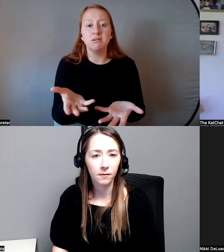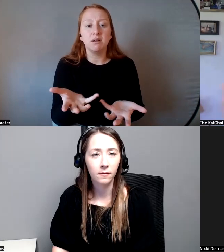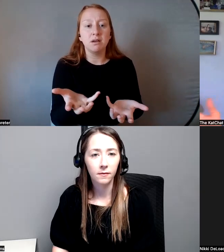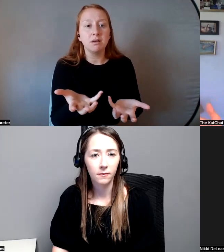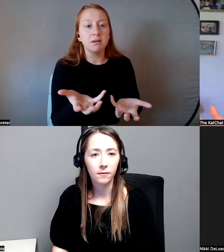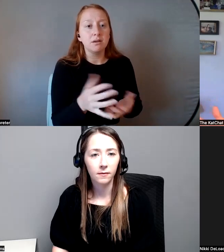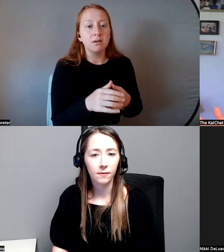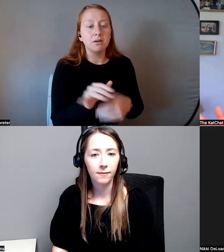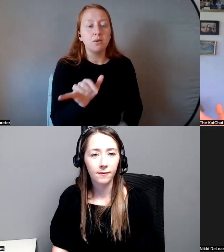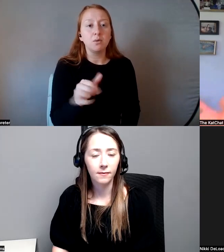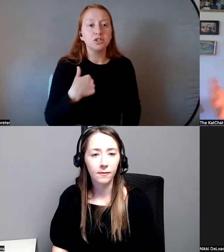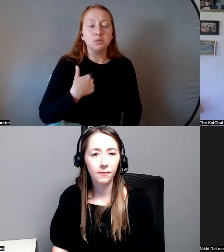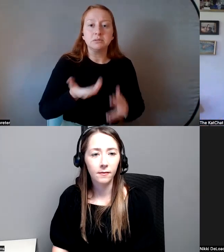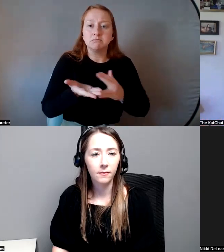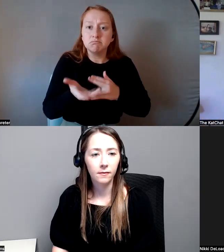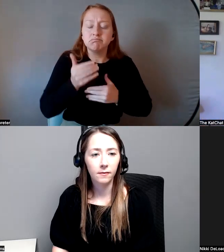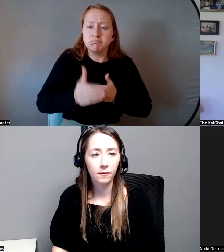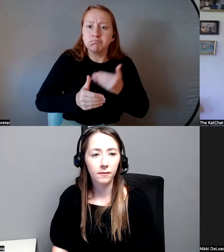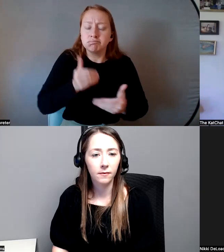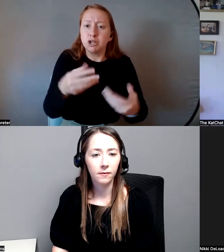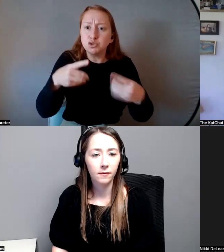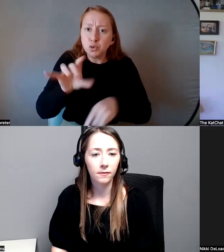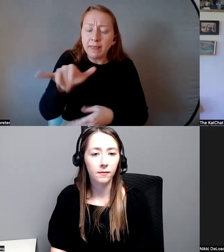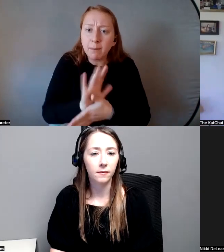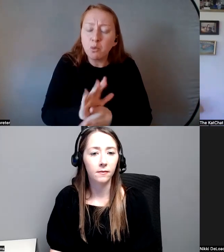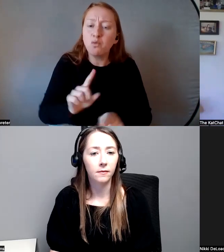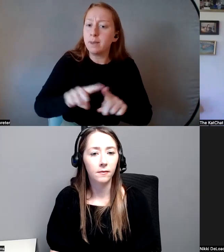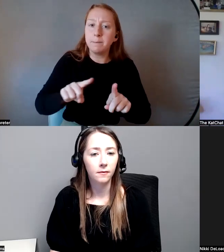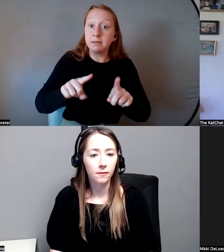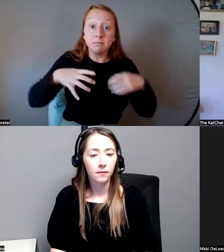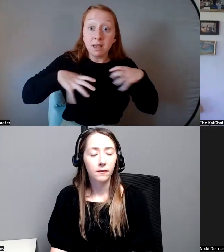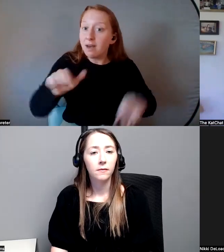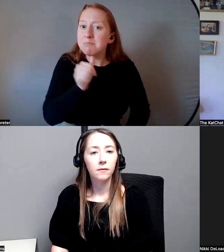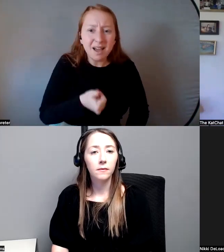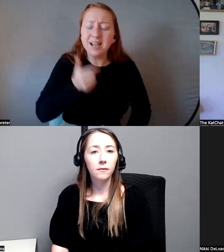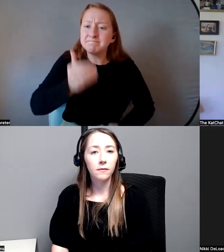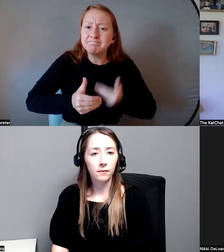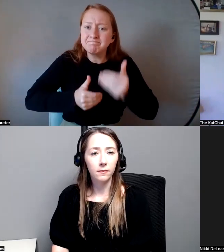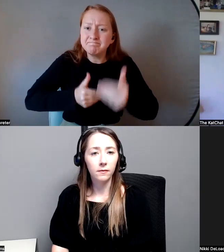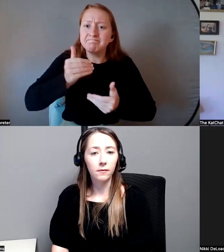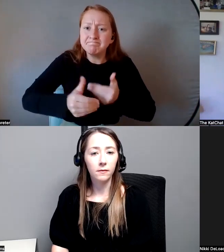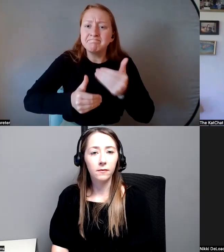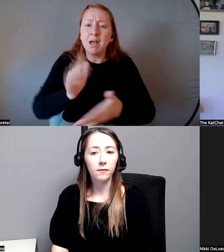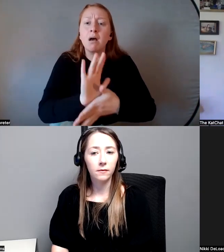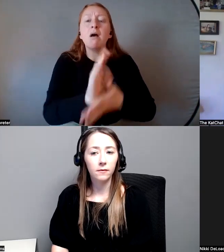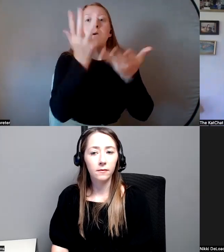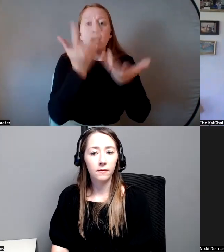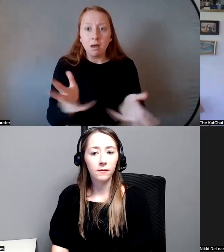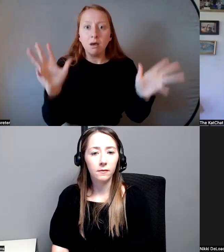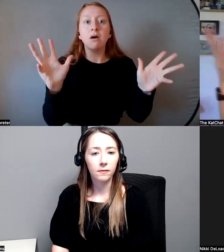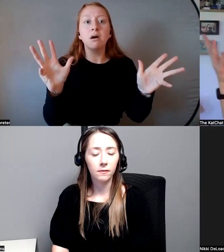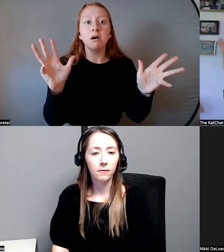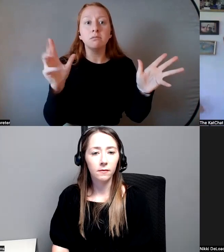she went through all of it, and she kept going, and just got the movie made